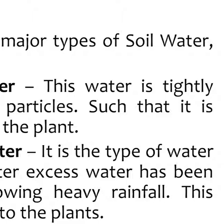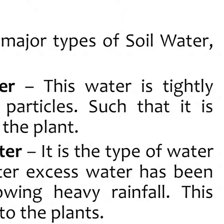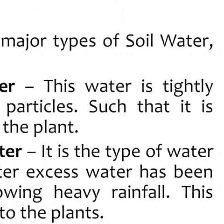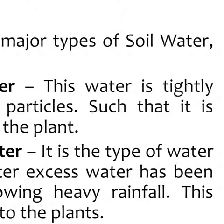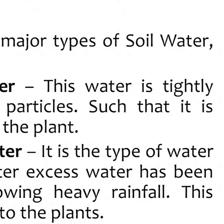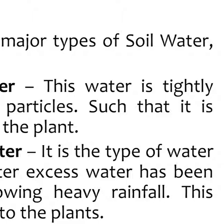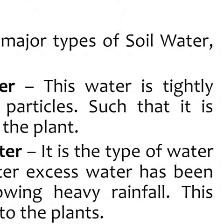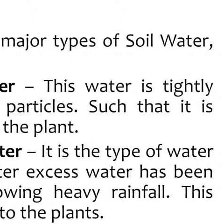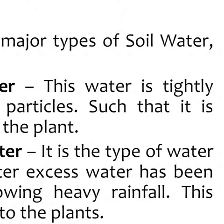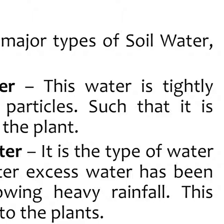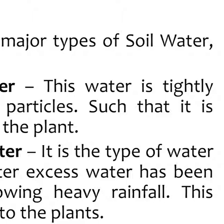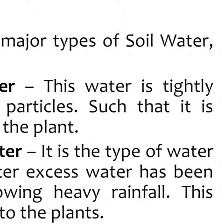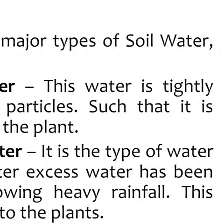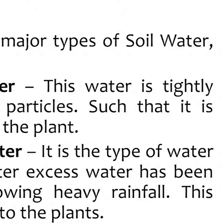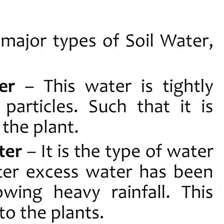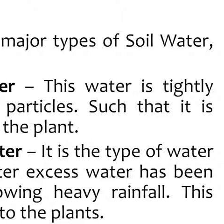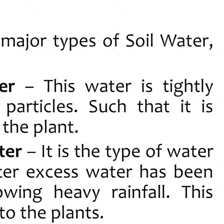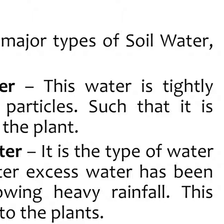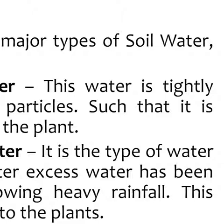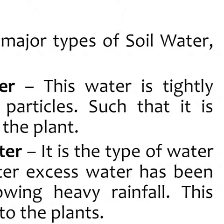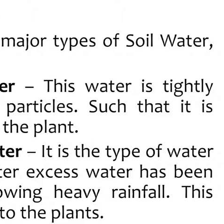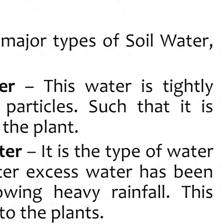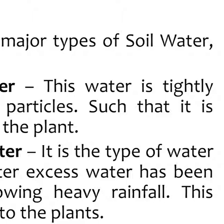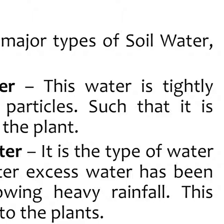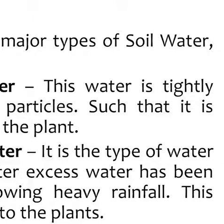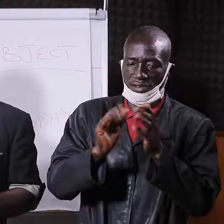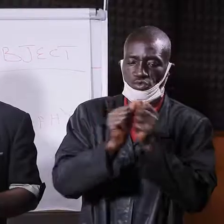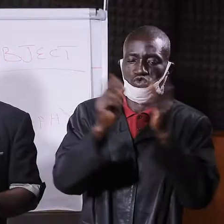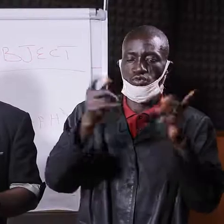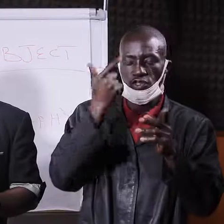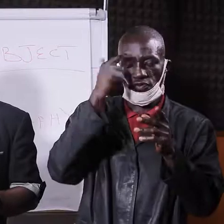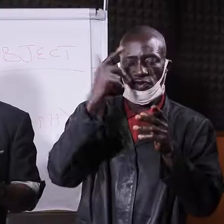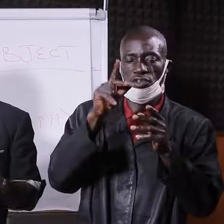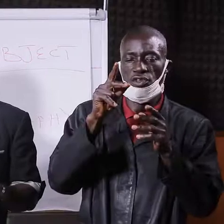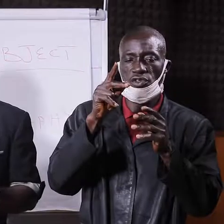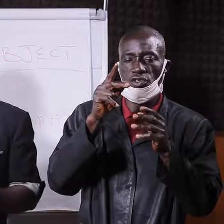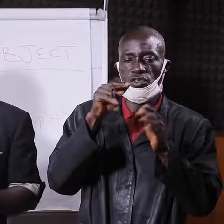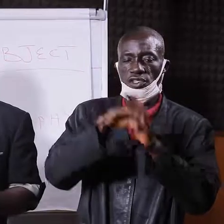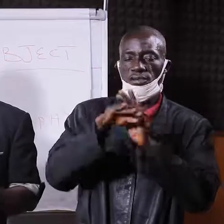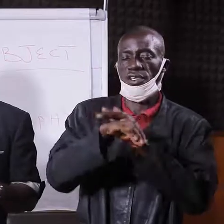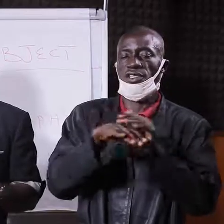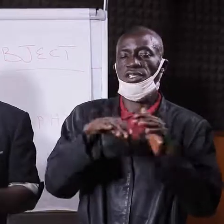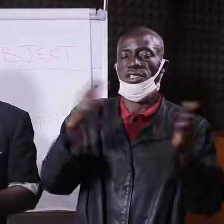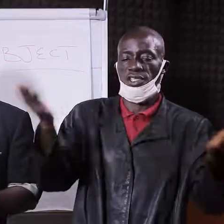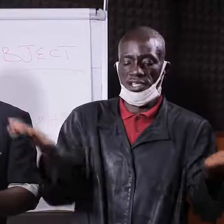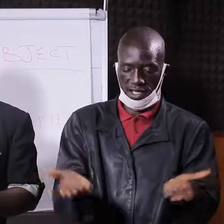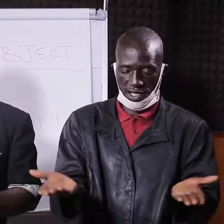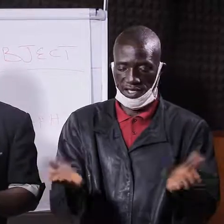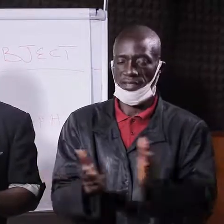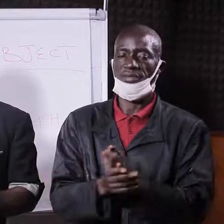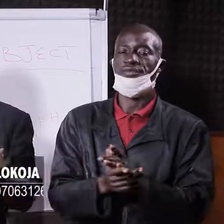such that it is never available to the plant. In these situations, most of the